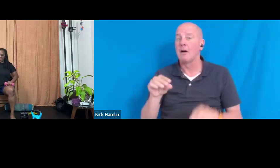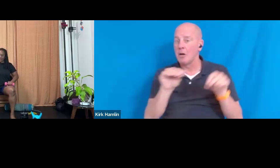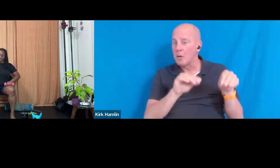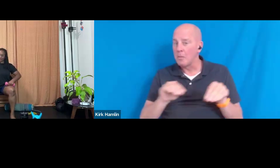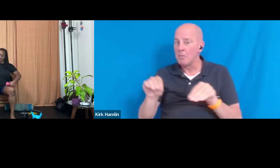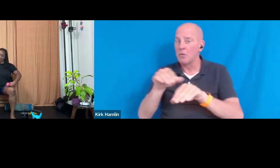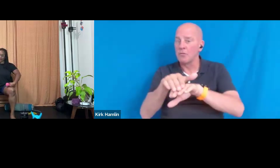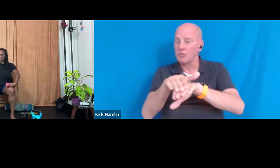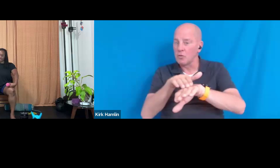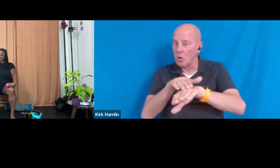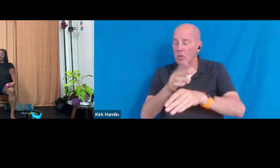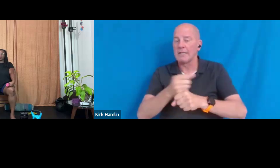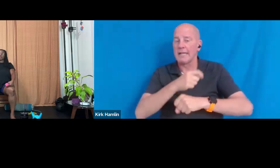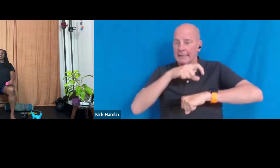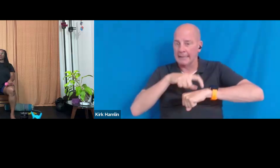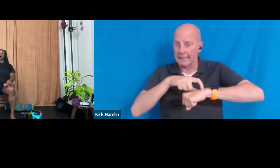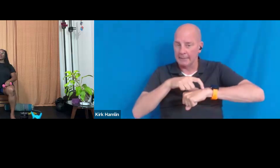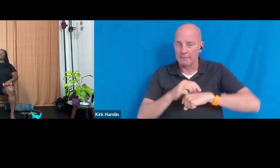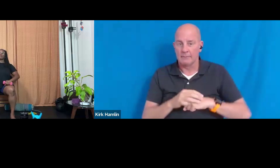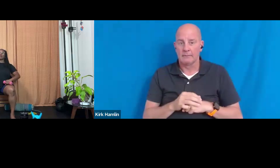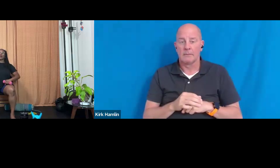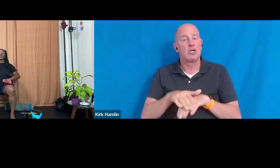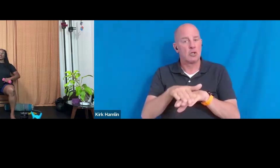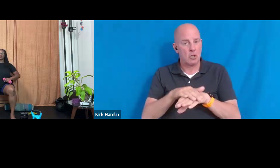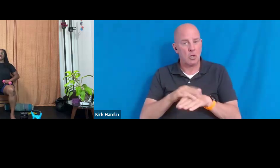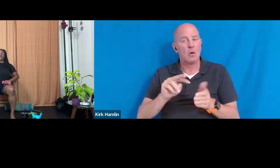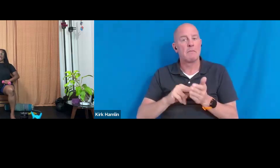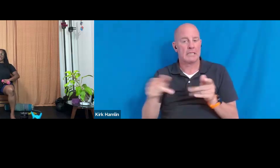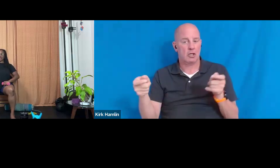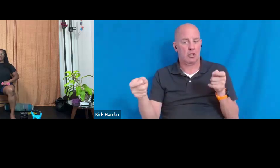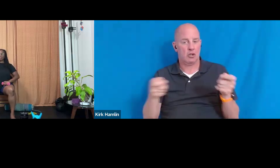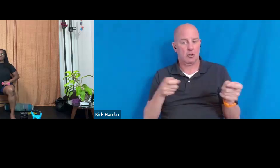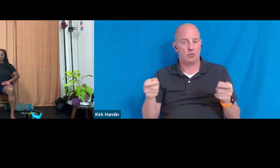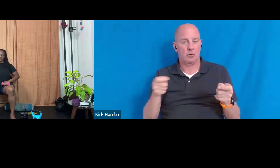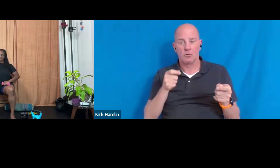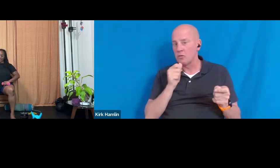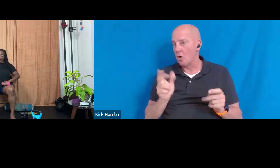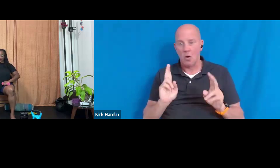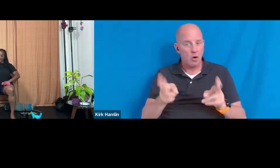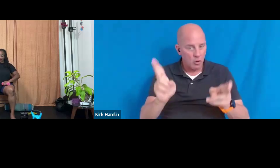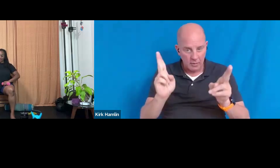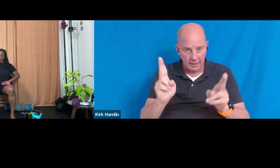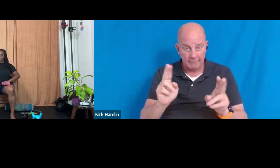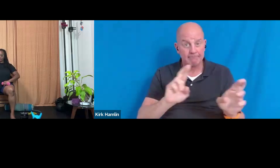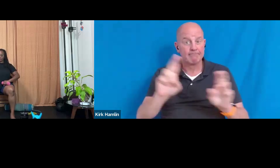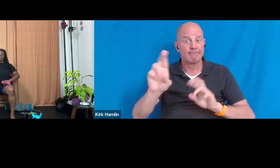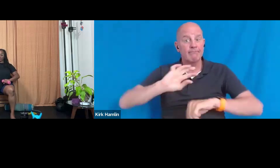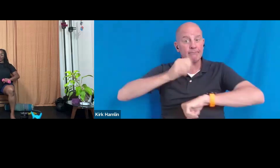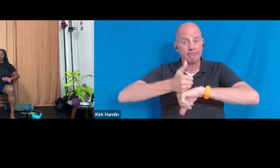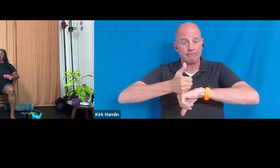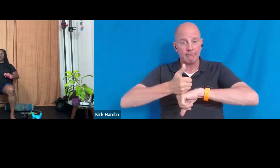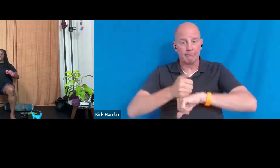take our time. Slower requires a little bit more control. So try not to rush it. Get set up. And we're going